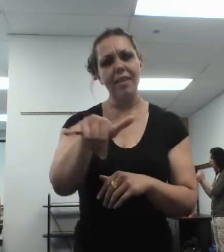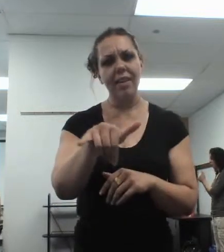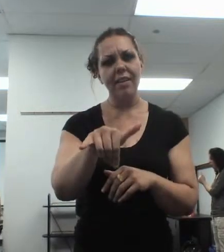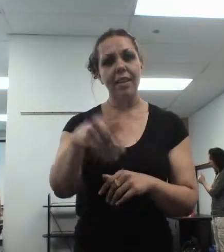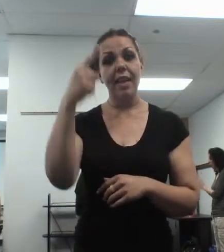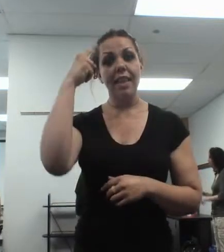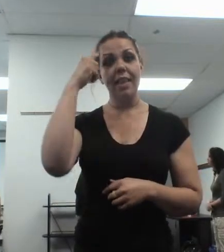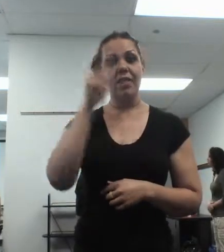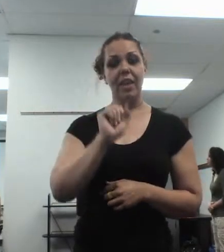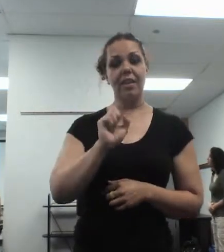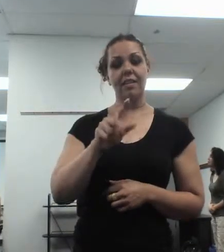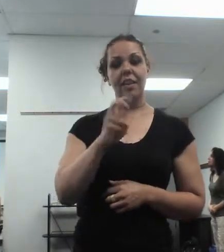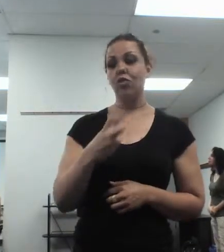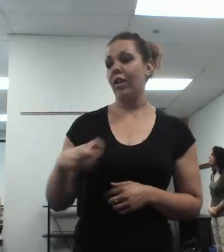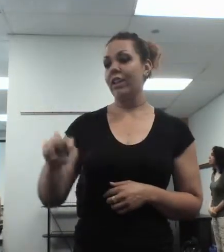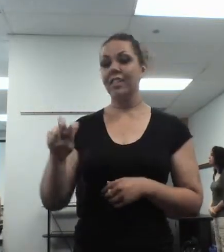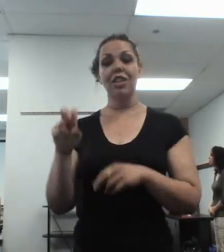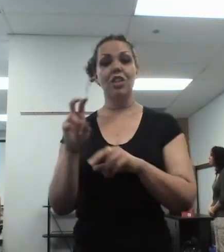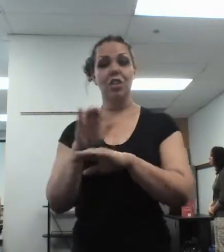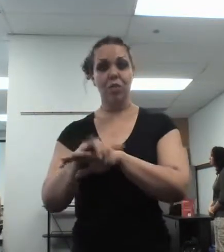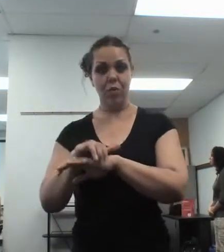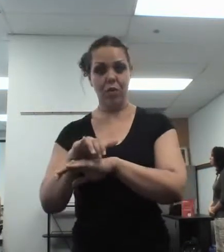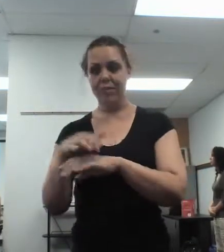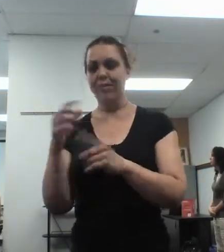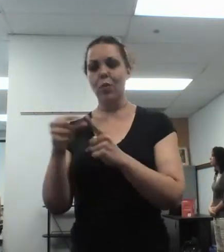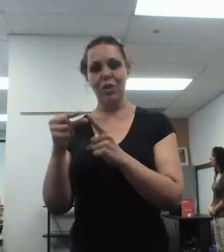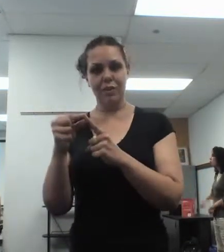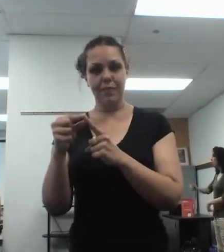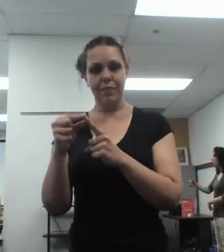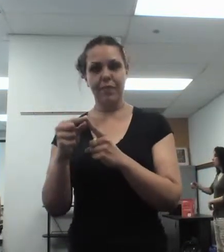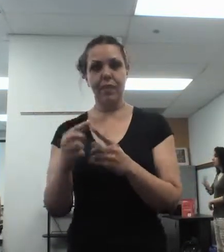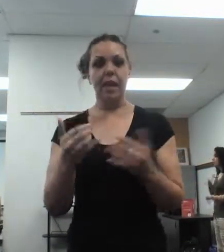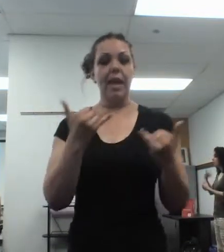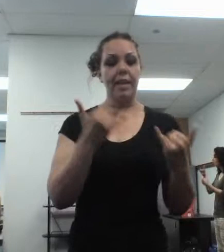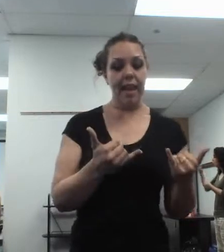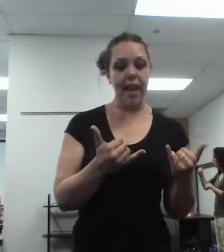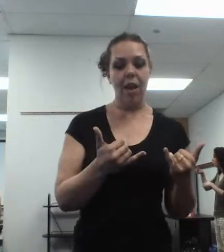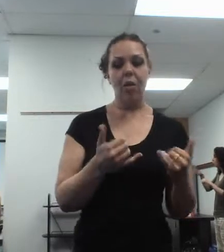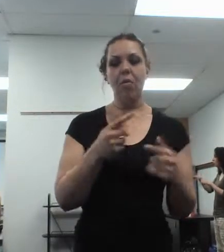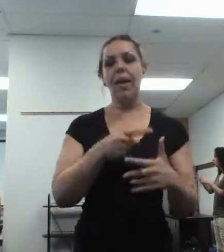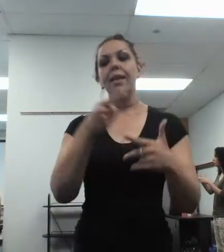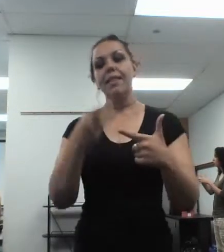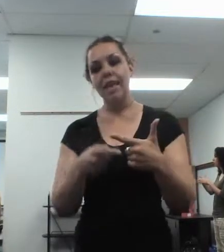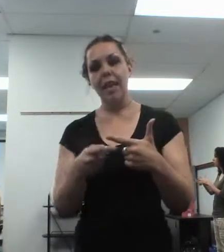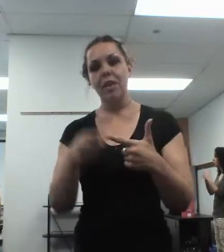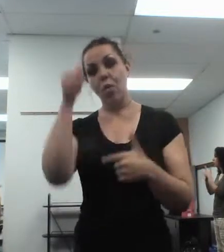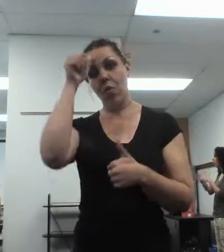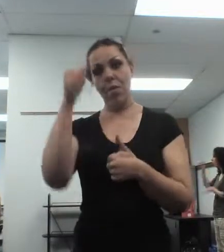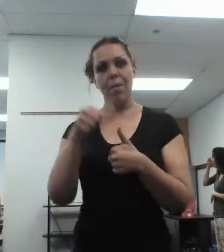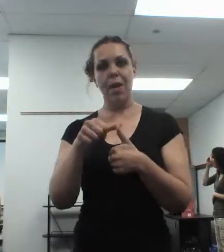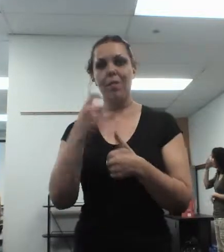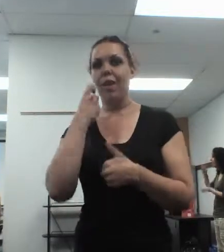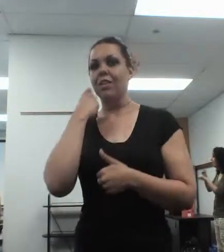words. Now, then, remember I just mentioned, blah, blah, blah, blah, blah. So, let's